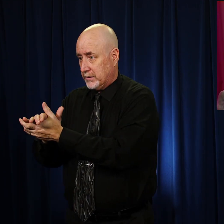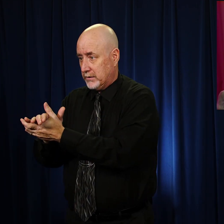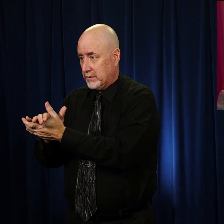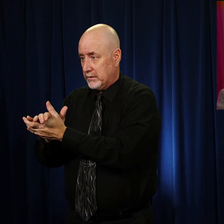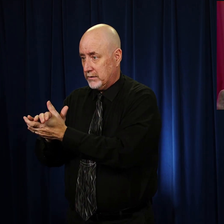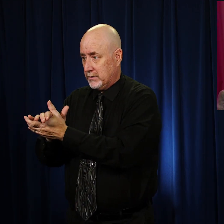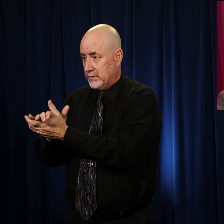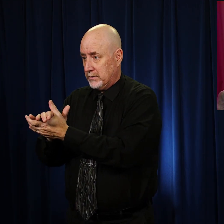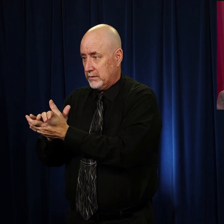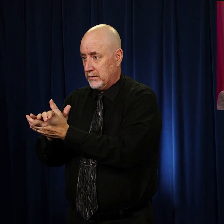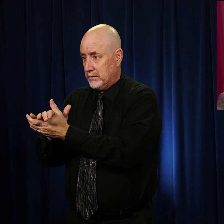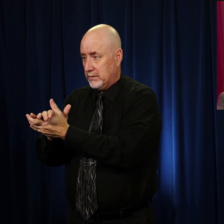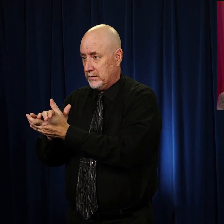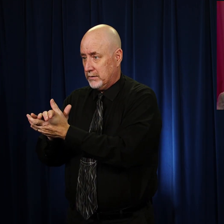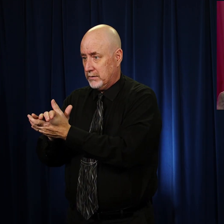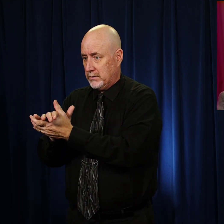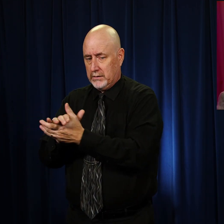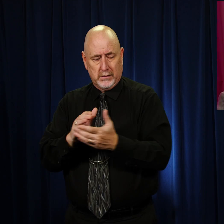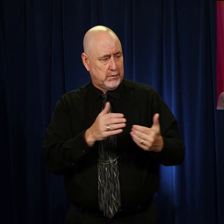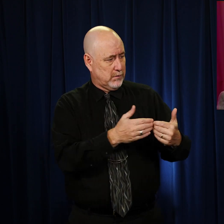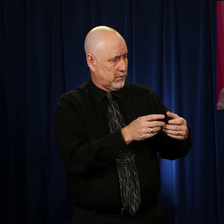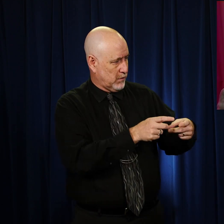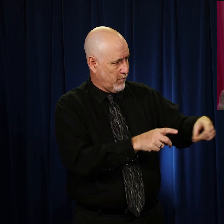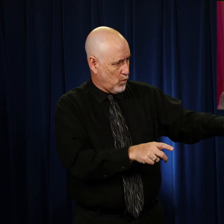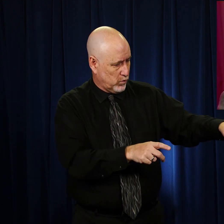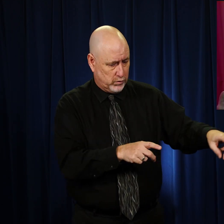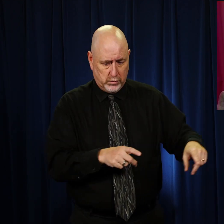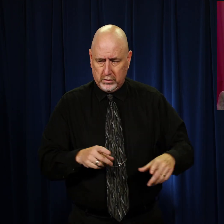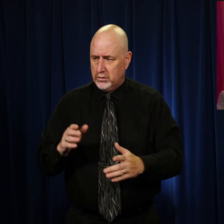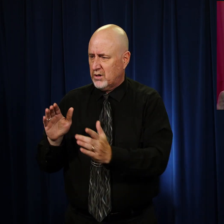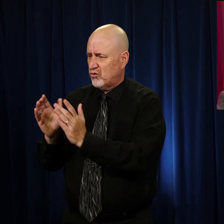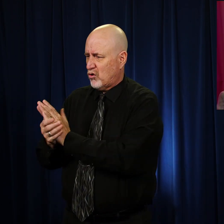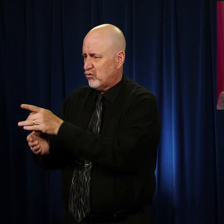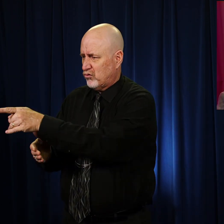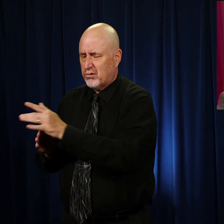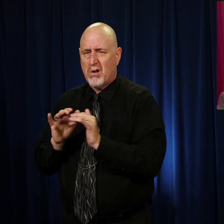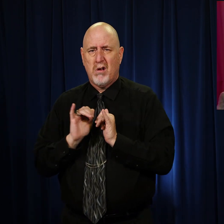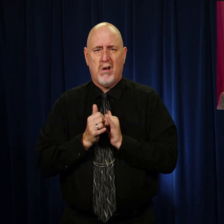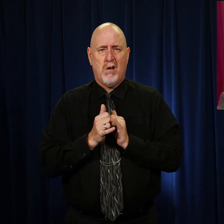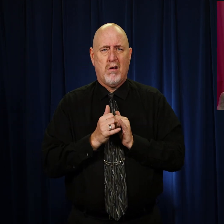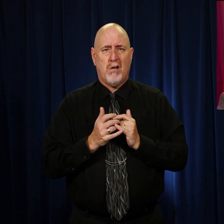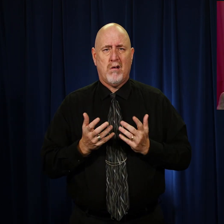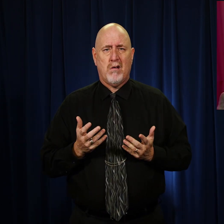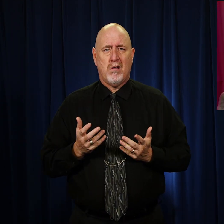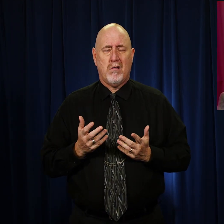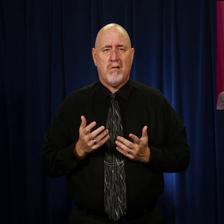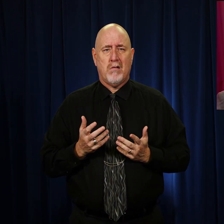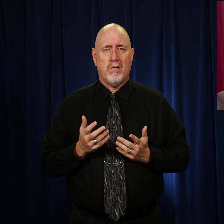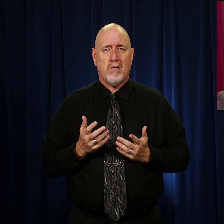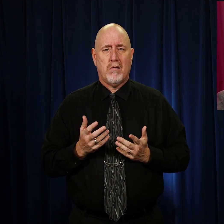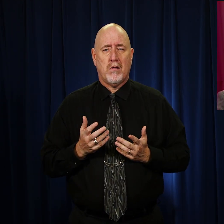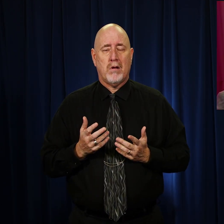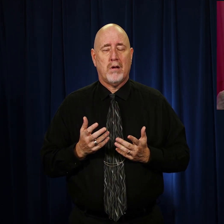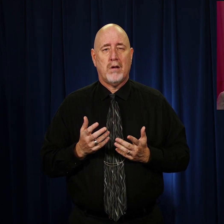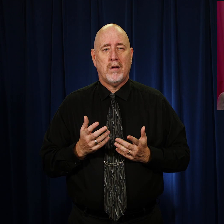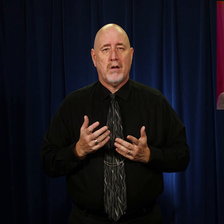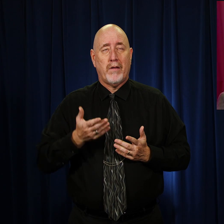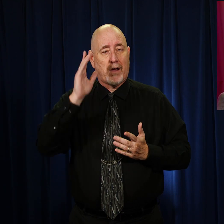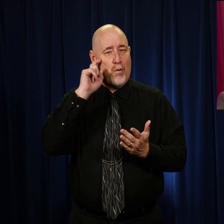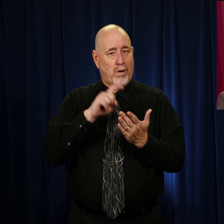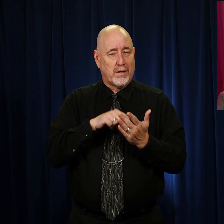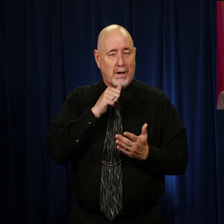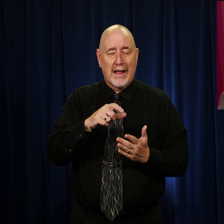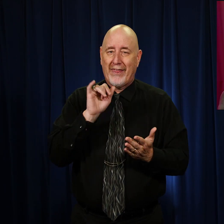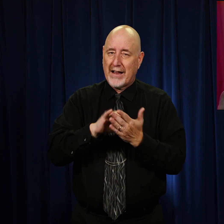be an adulterer or adulteress if there's no longer a marriage that's recognized by God? But see, that's the